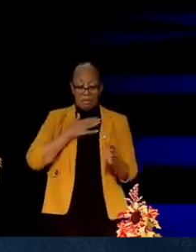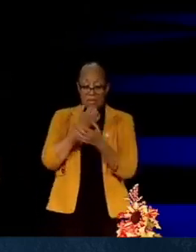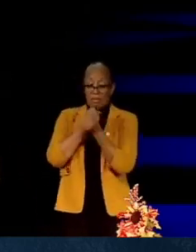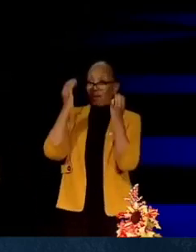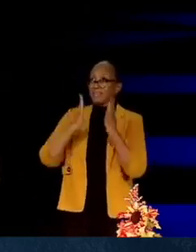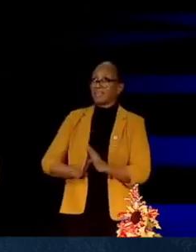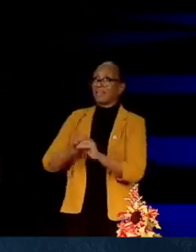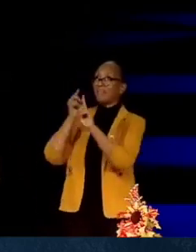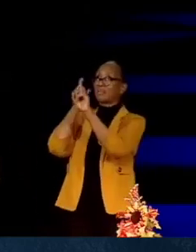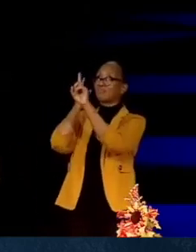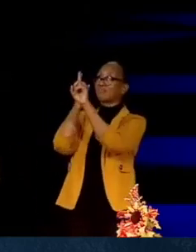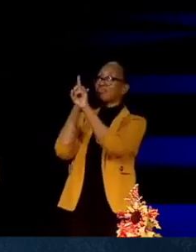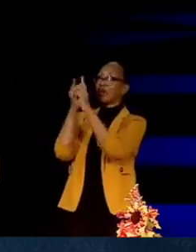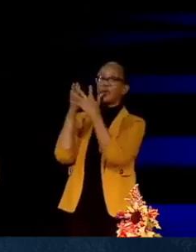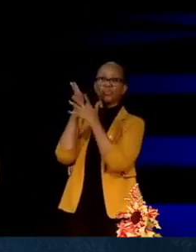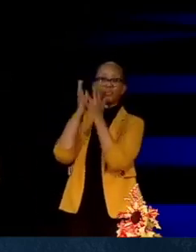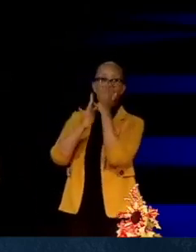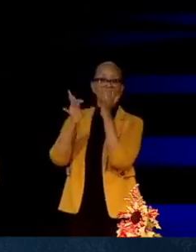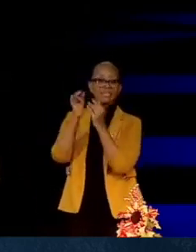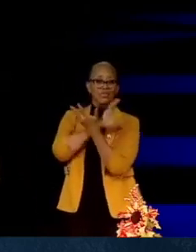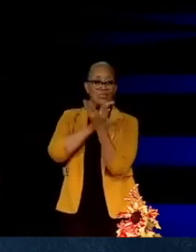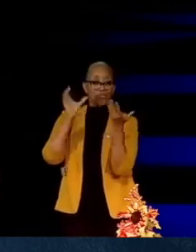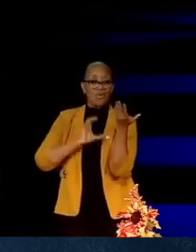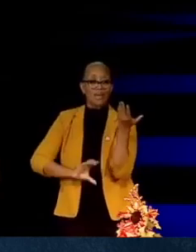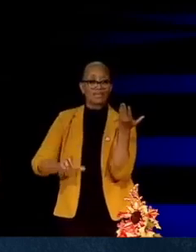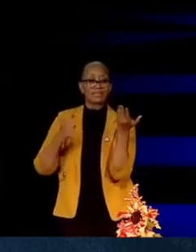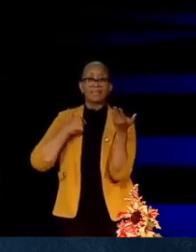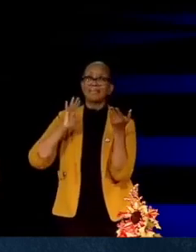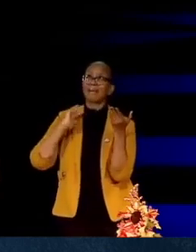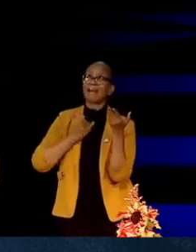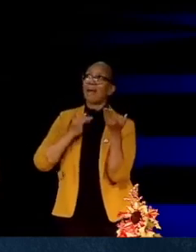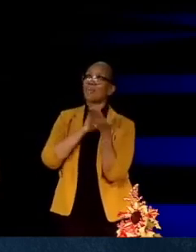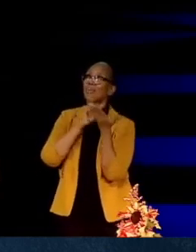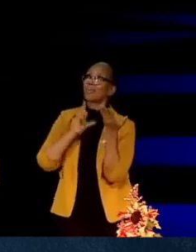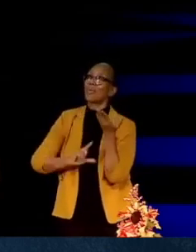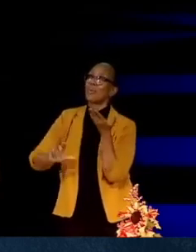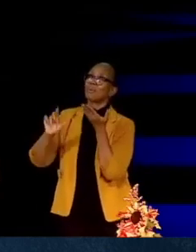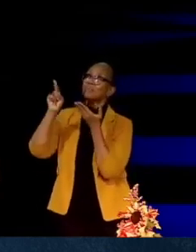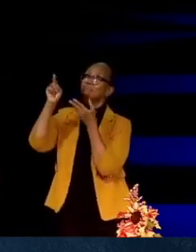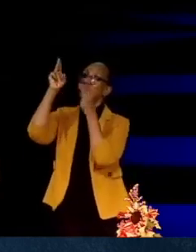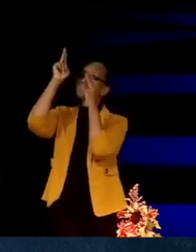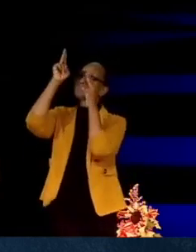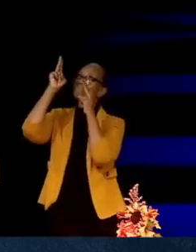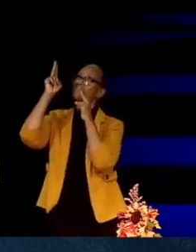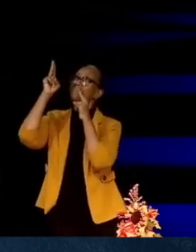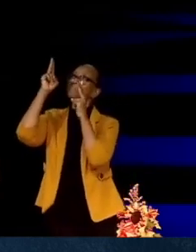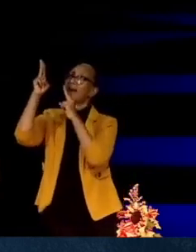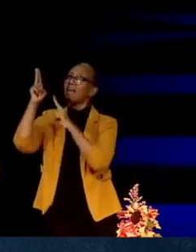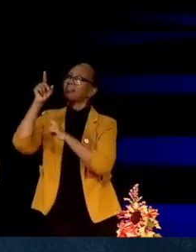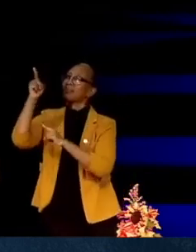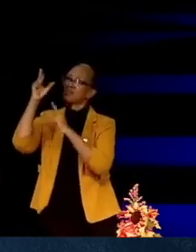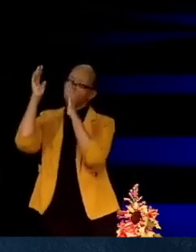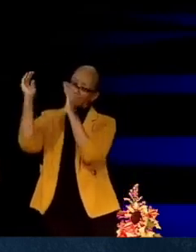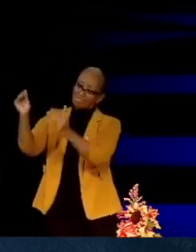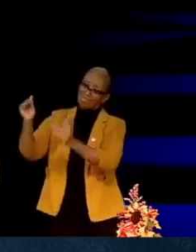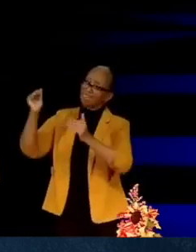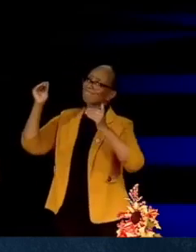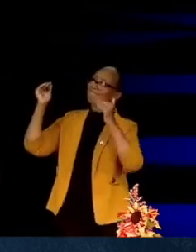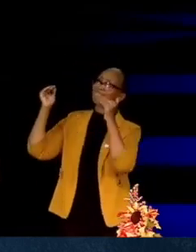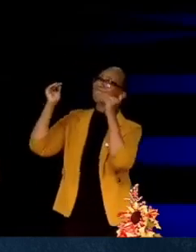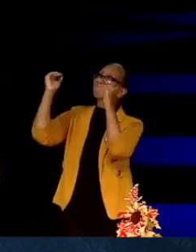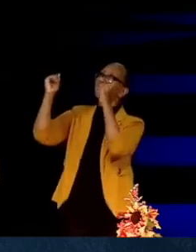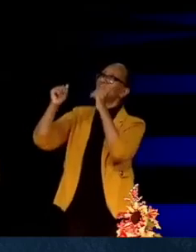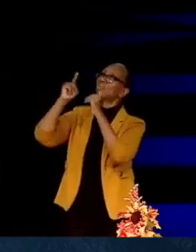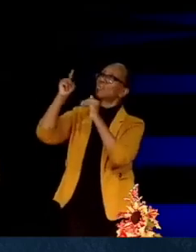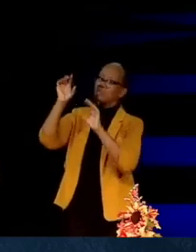Savior, through Jesus Christ, our Lord, be glory, be majesty,